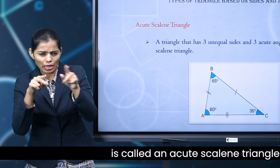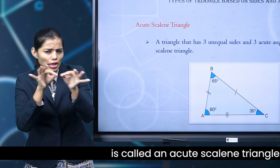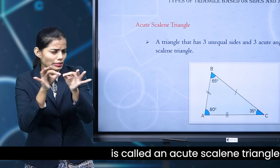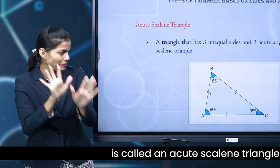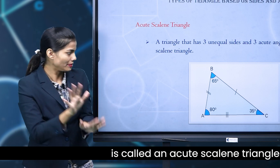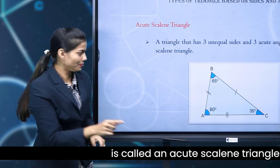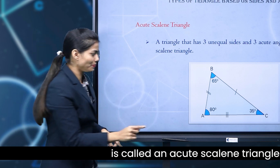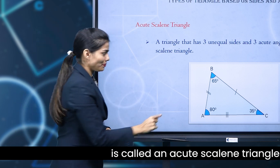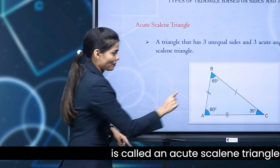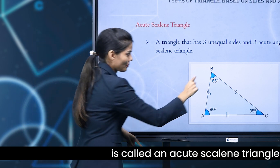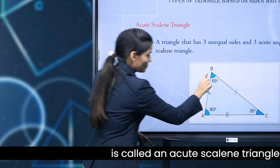triangle.